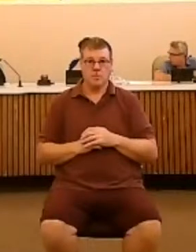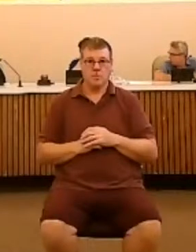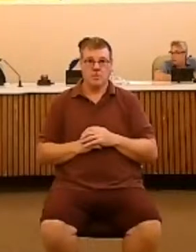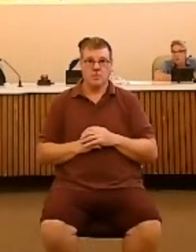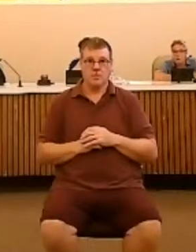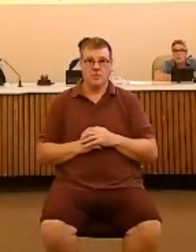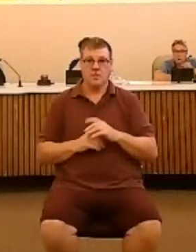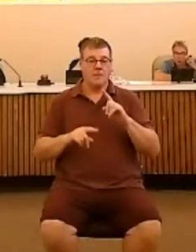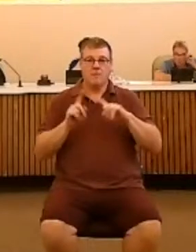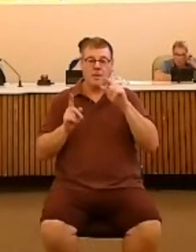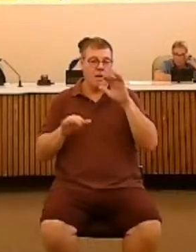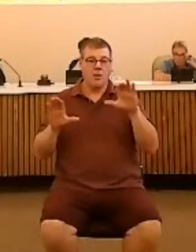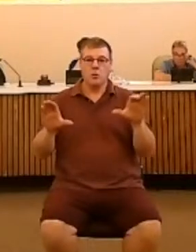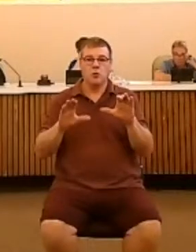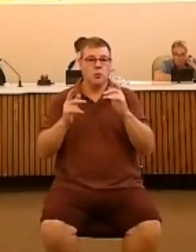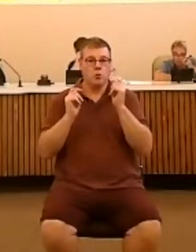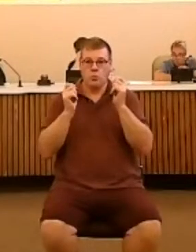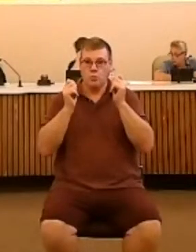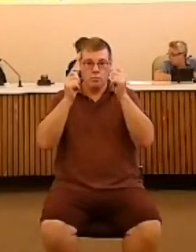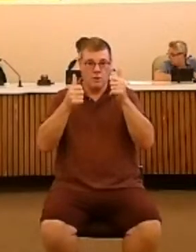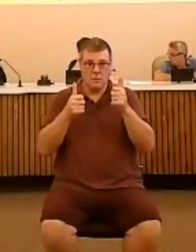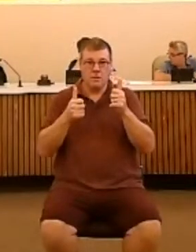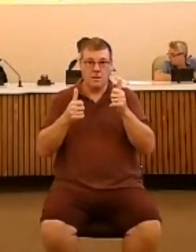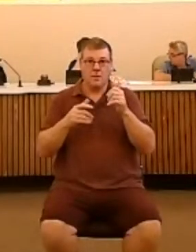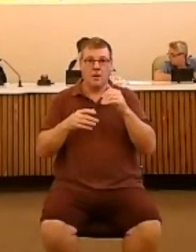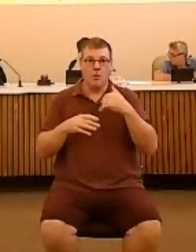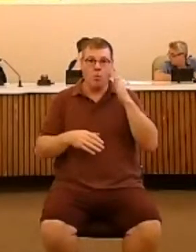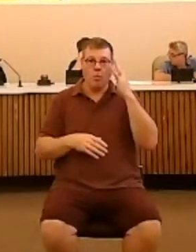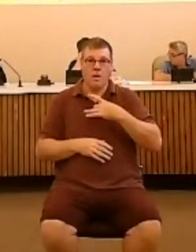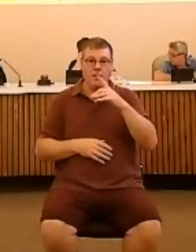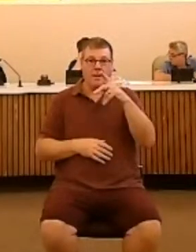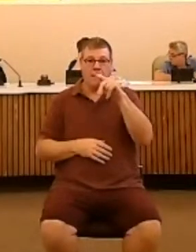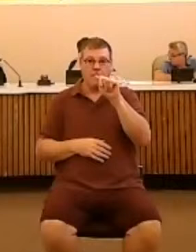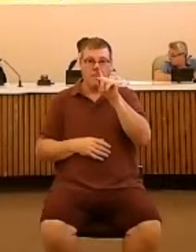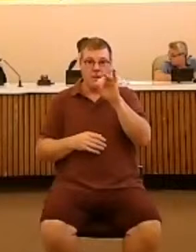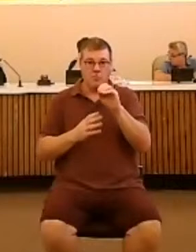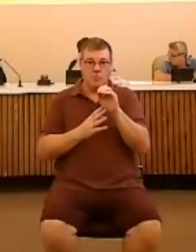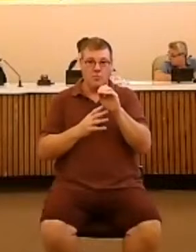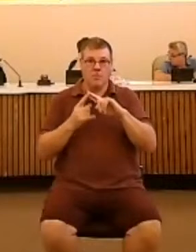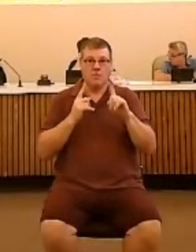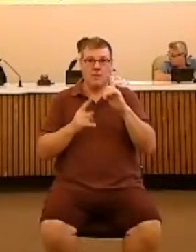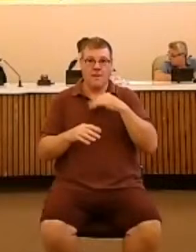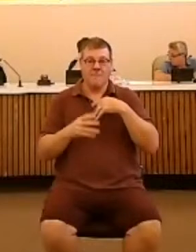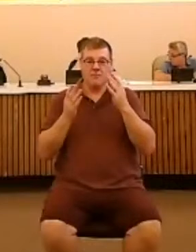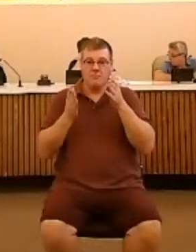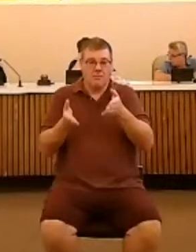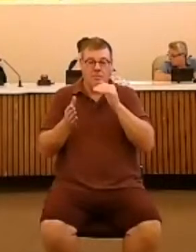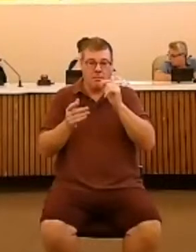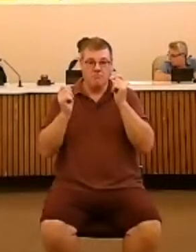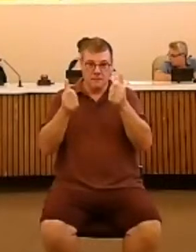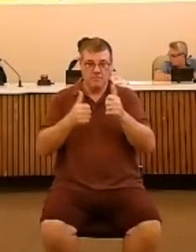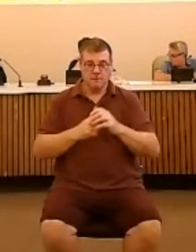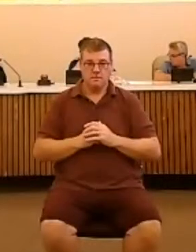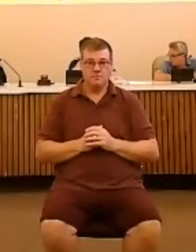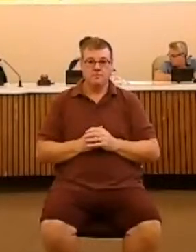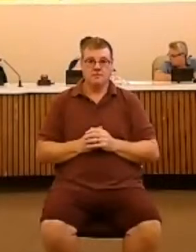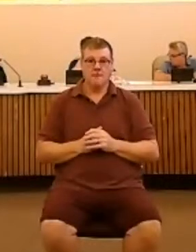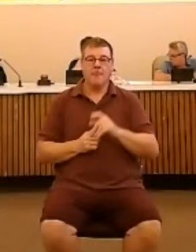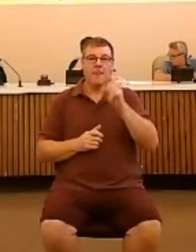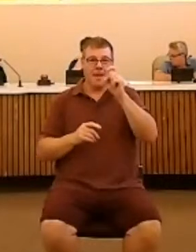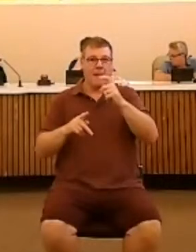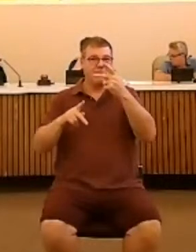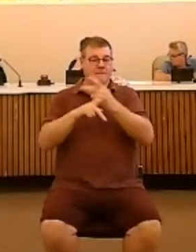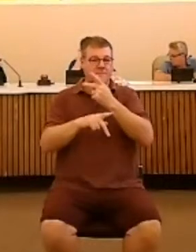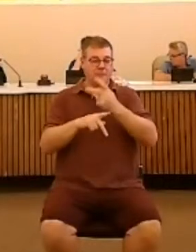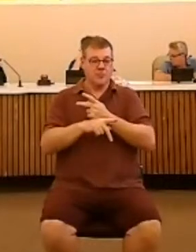We don't have to do it right away. It's just something we would like to do. The patio is there, so we don't have to have it there immediately. Okay, yeah, we'll have to figure